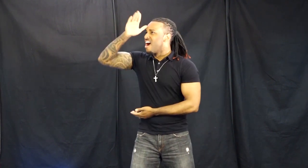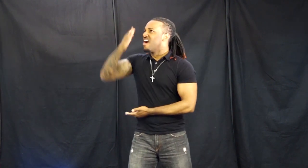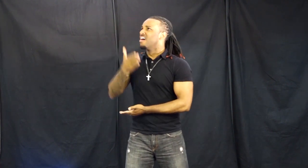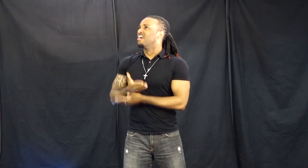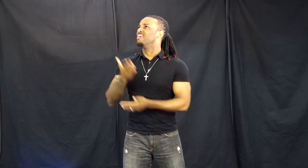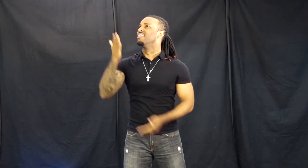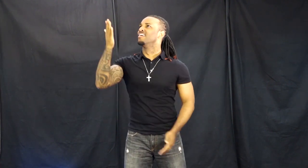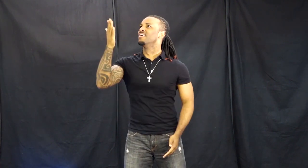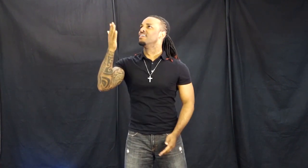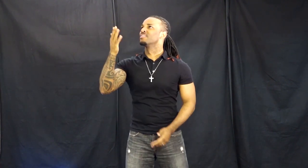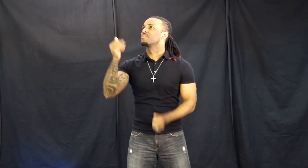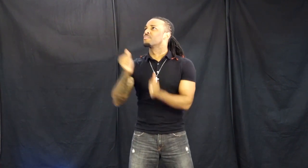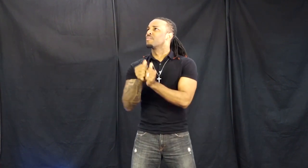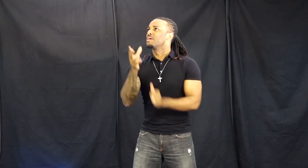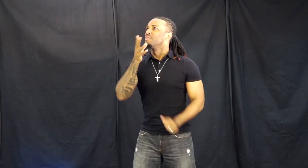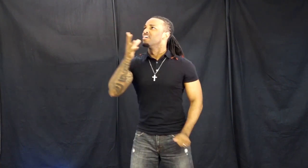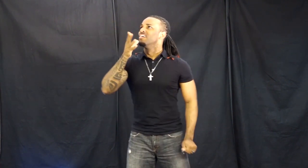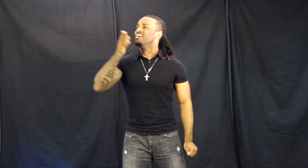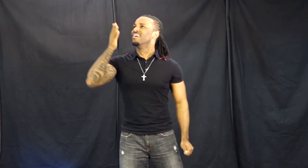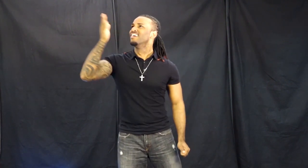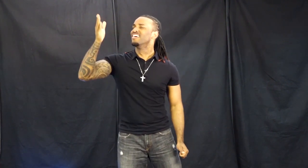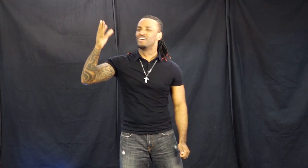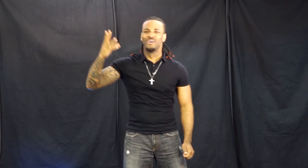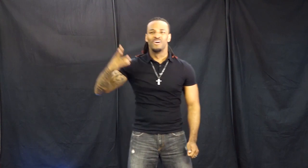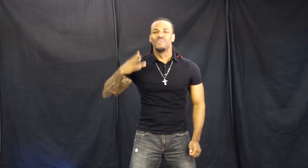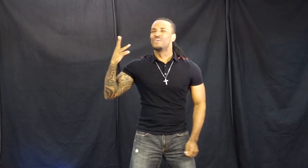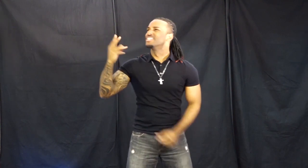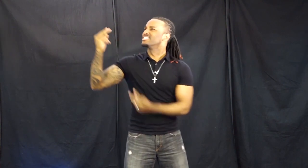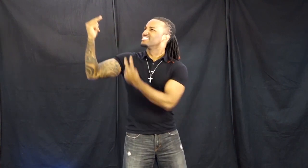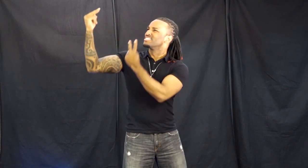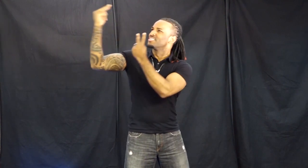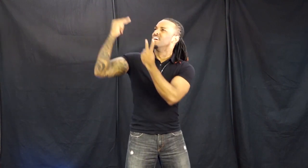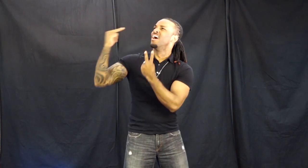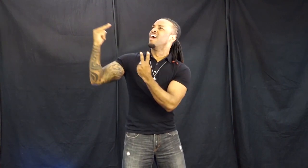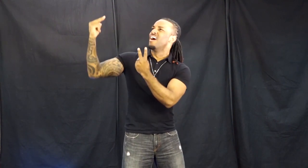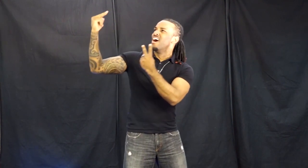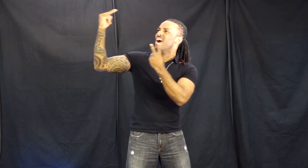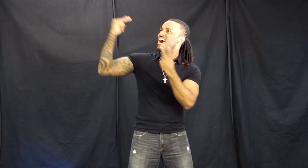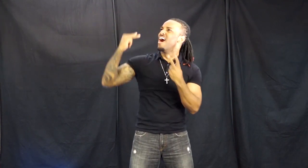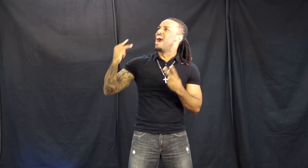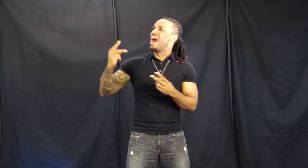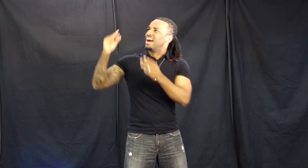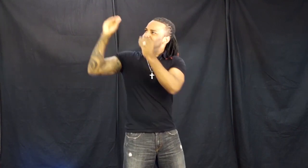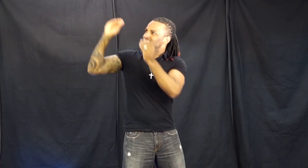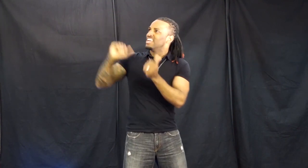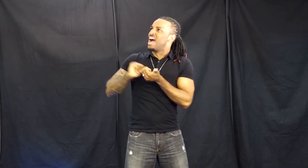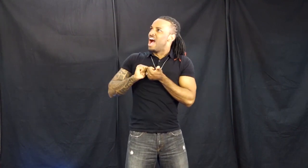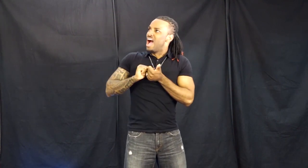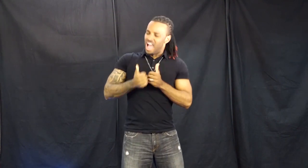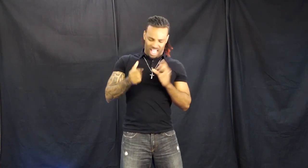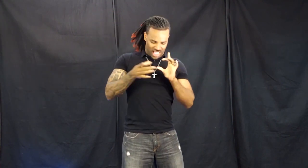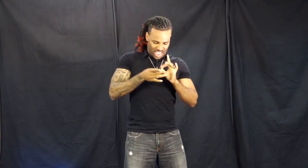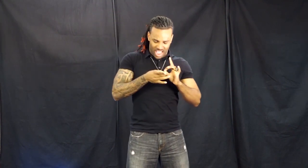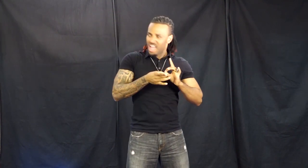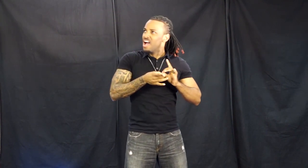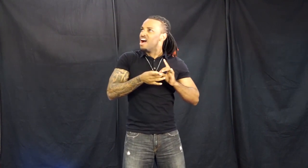on the other side. He's with my mother on the other side. Washington is watching from the other side. Teach me how to say